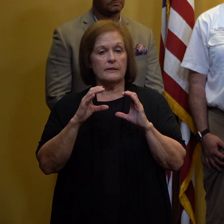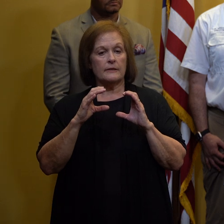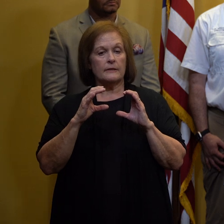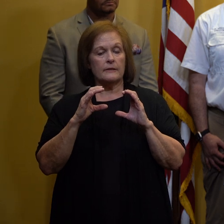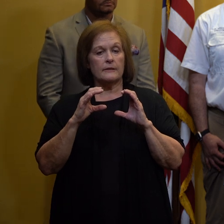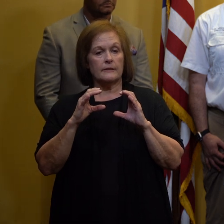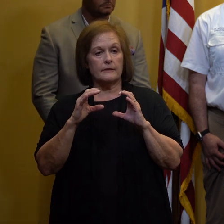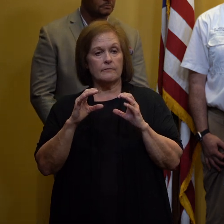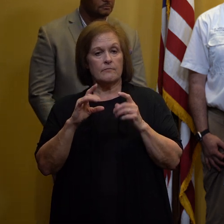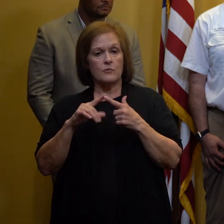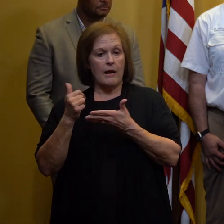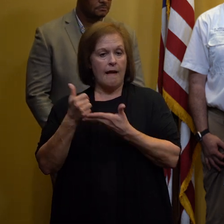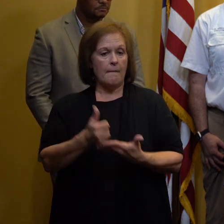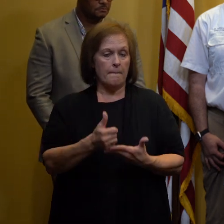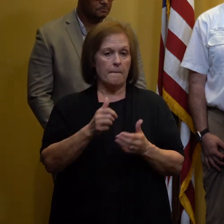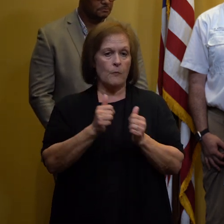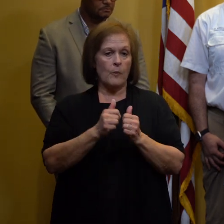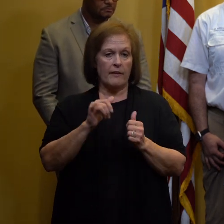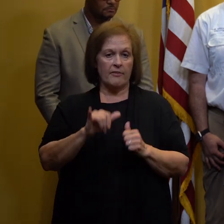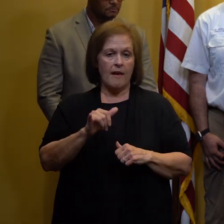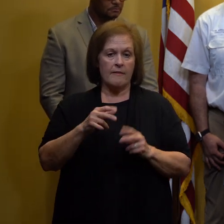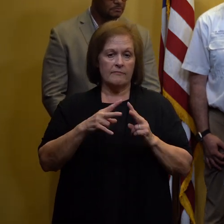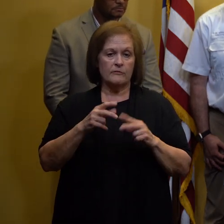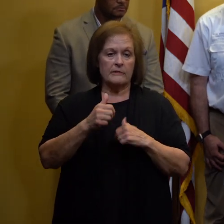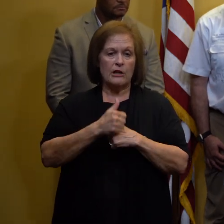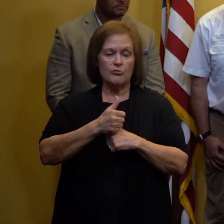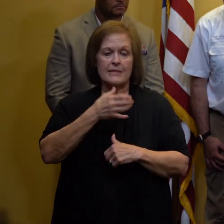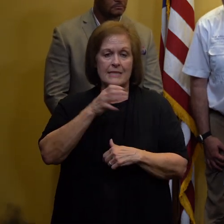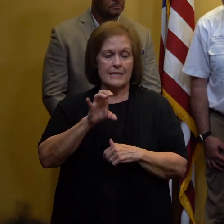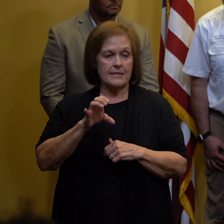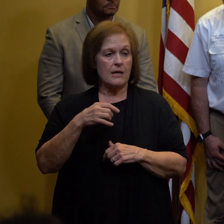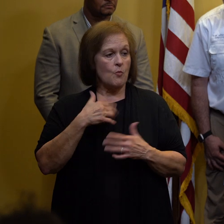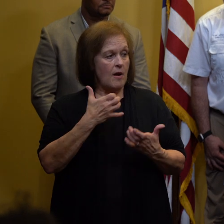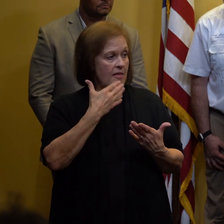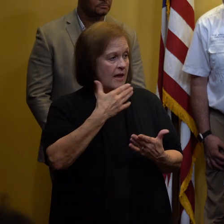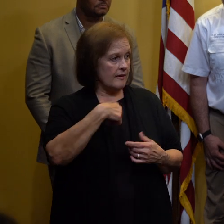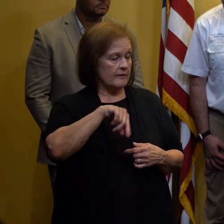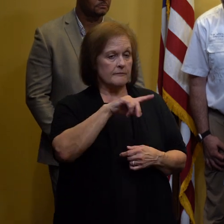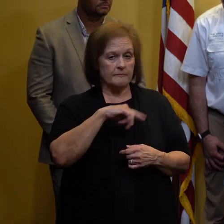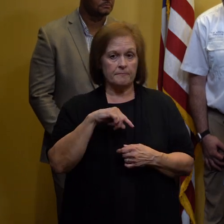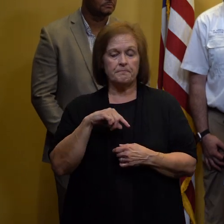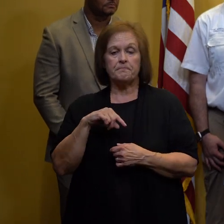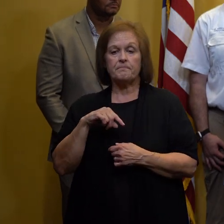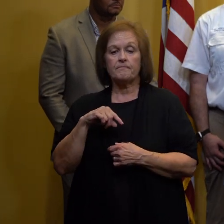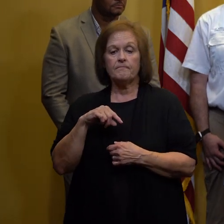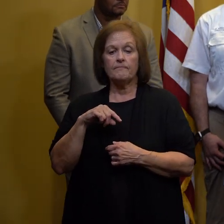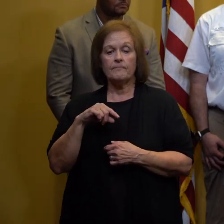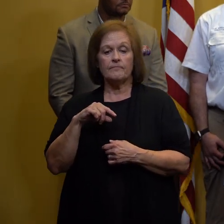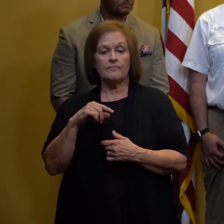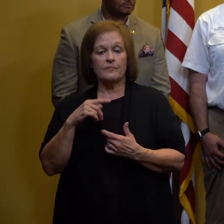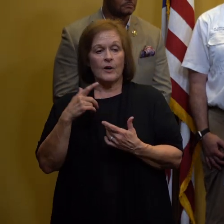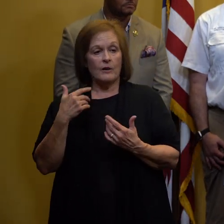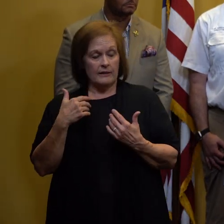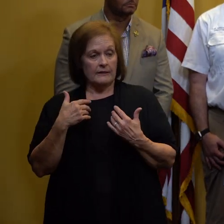to this unprecedented heat wave. And so I want to thank the mayor and everybody up here. We certainly we have no